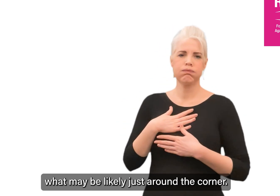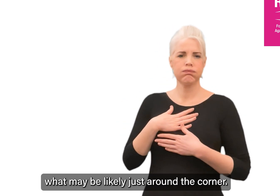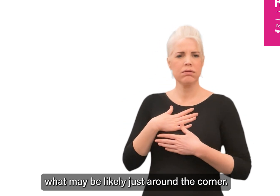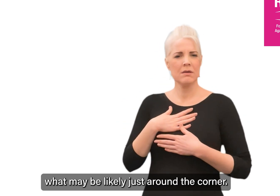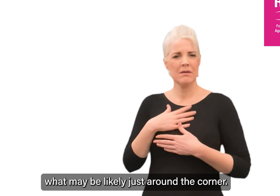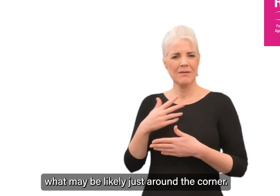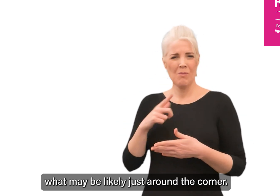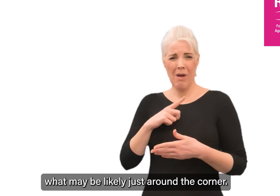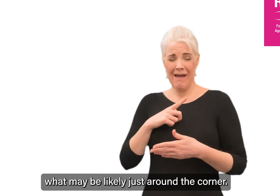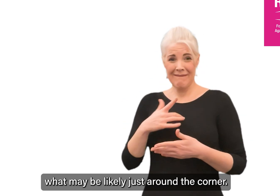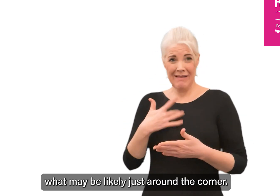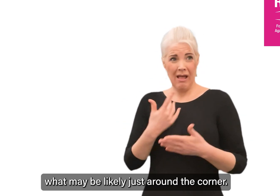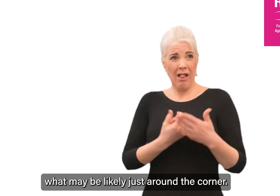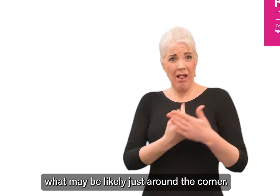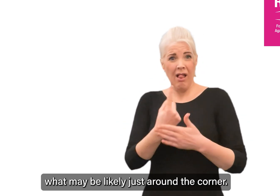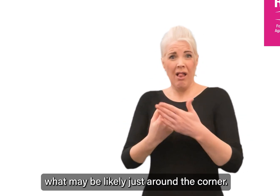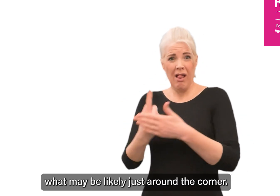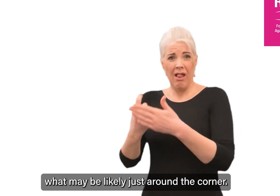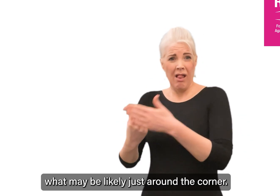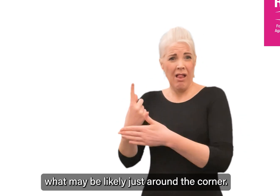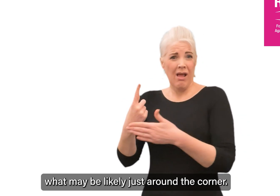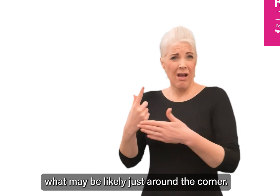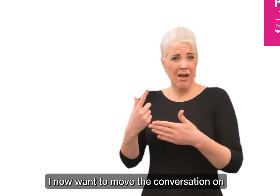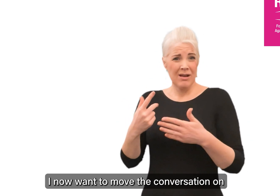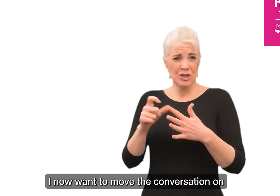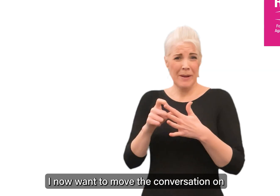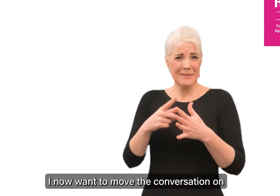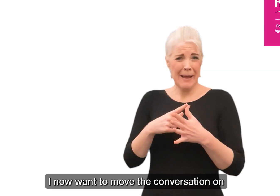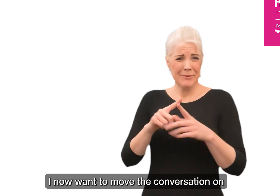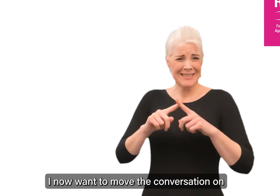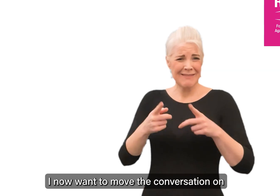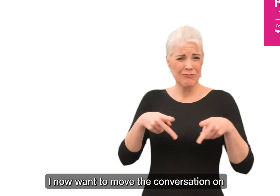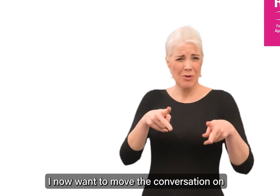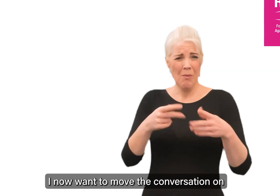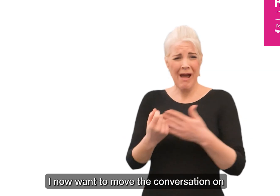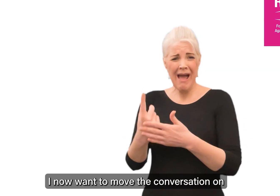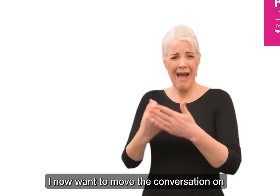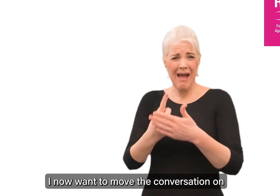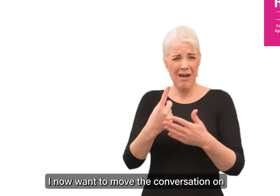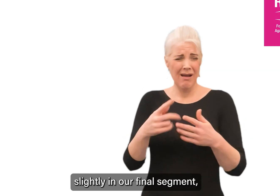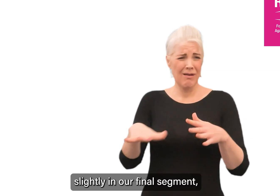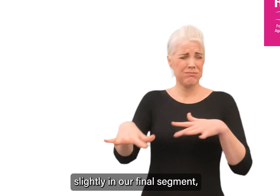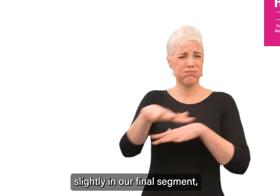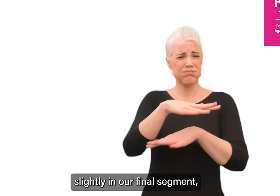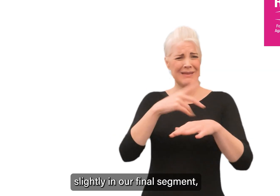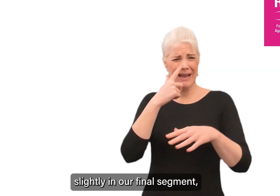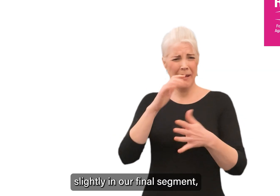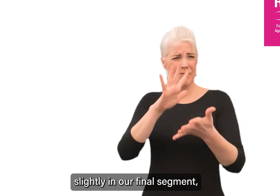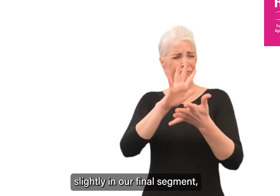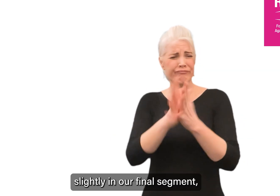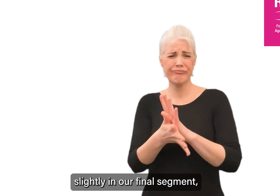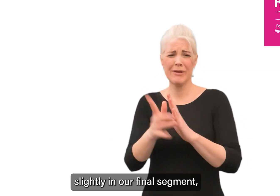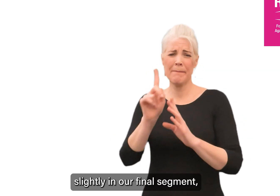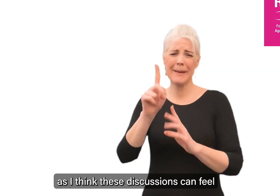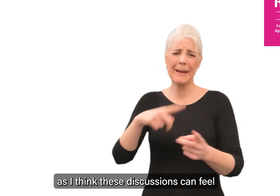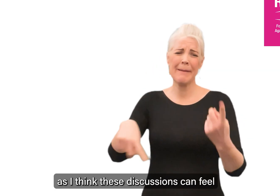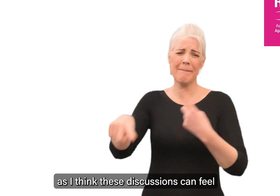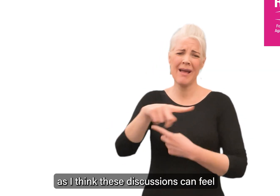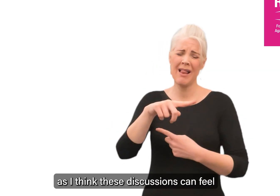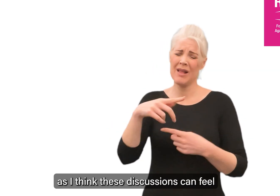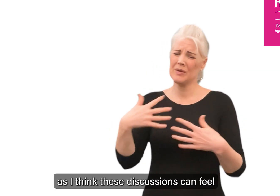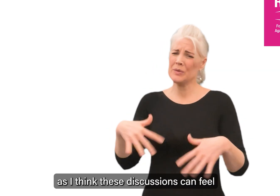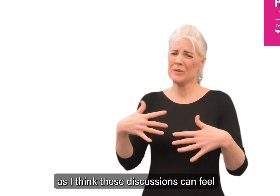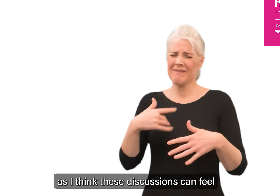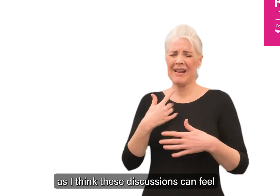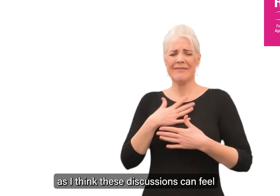be likely just around the corner. I now want to move the conversation on slightly in our final segment, as I